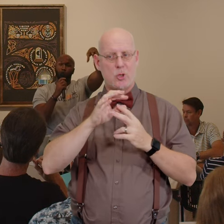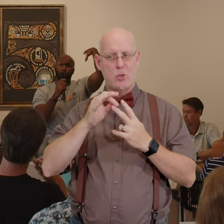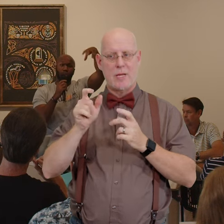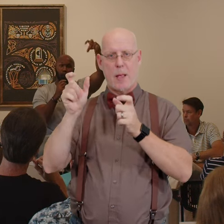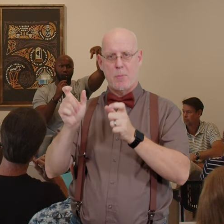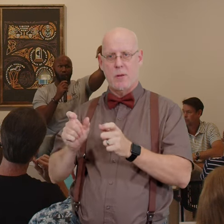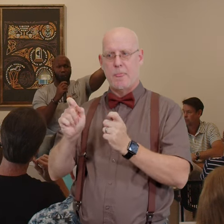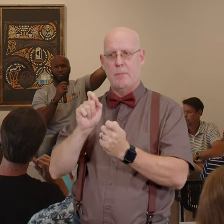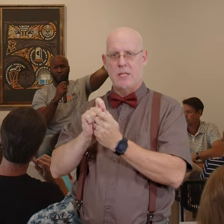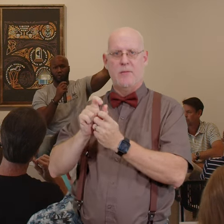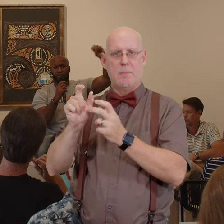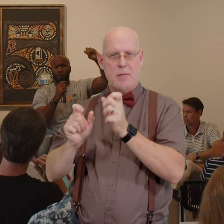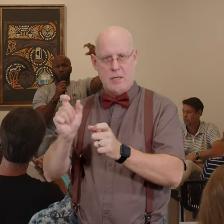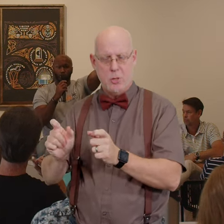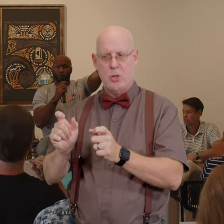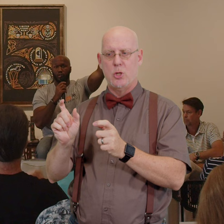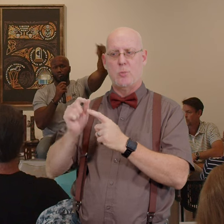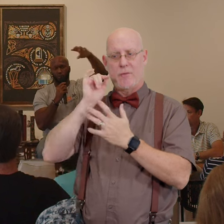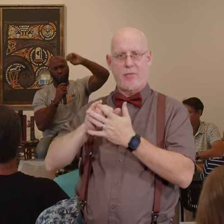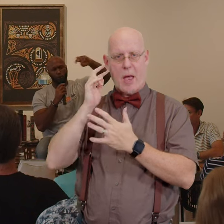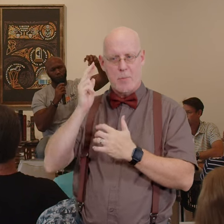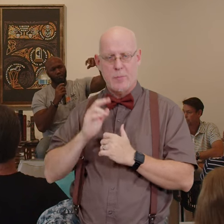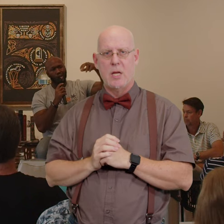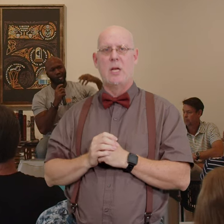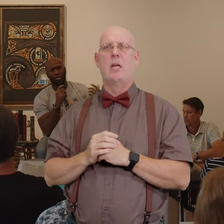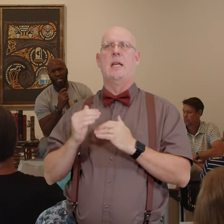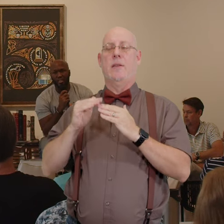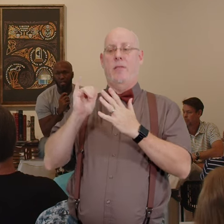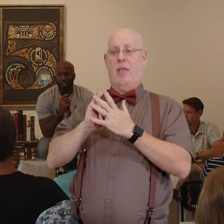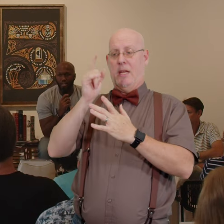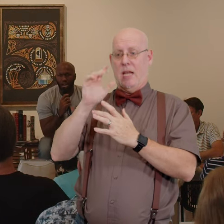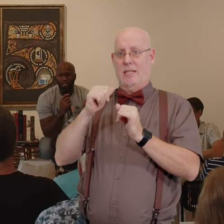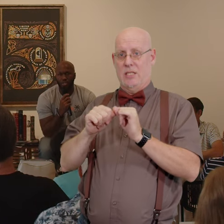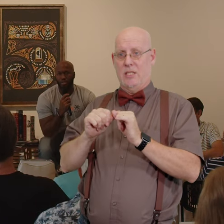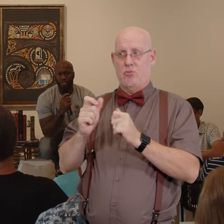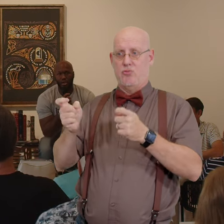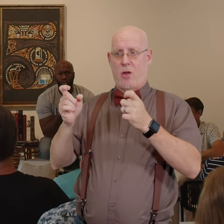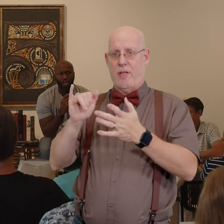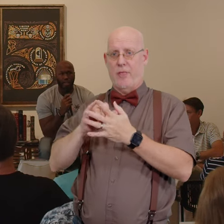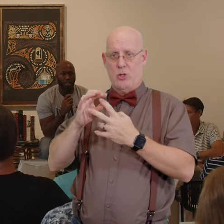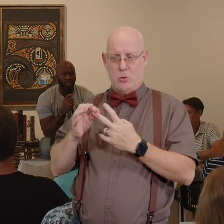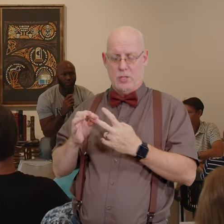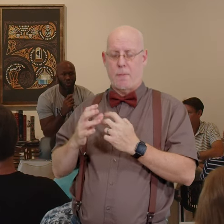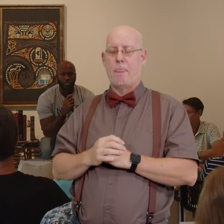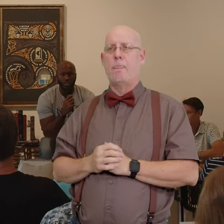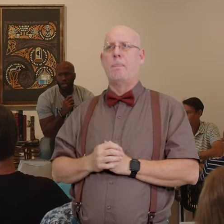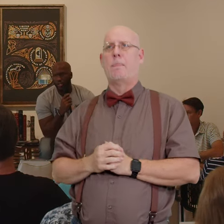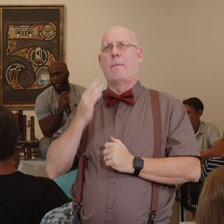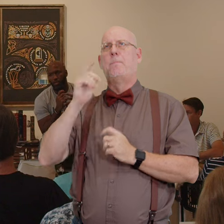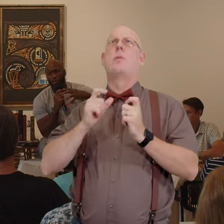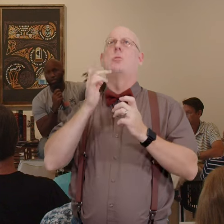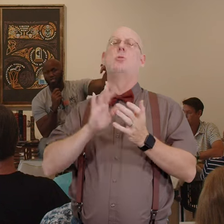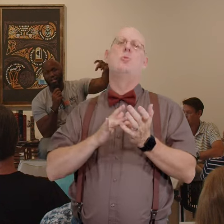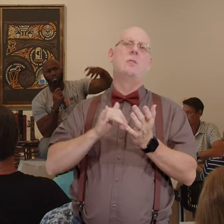still choosing a select amount of people. He's choosing them for that purpose. And so even in that, God is still sovereign in that election of choice.